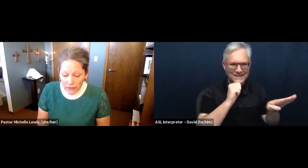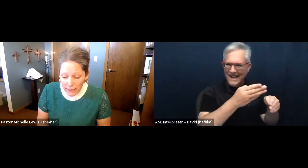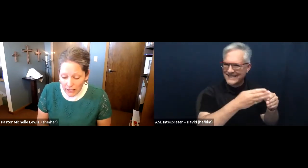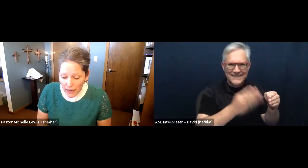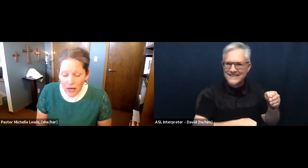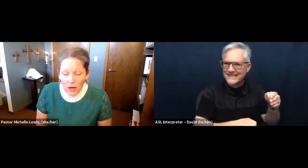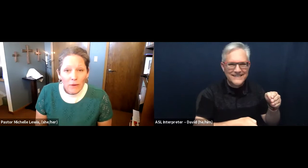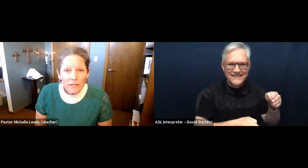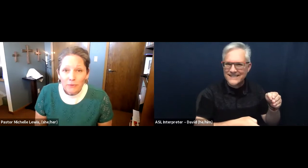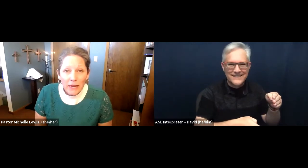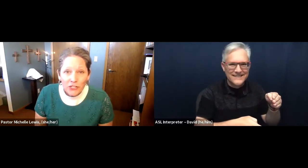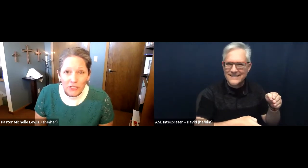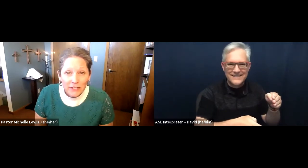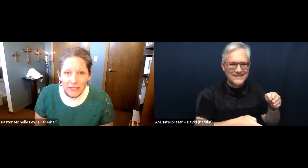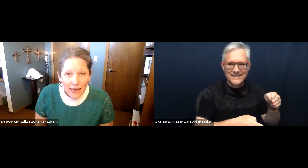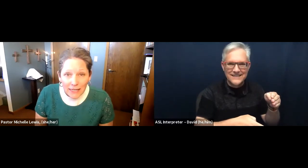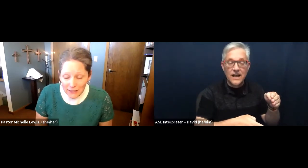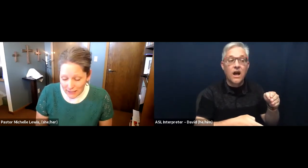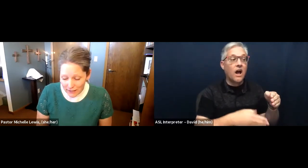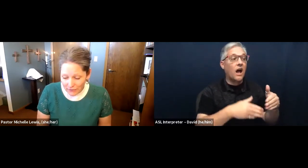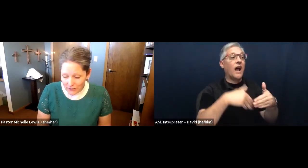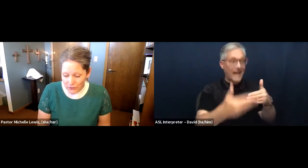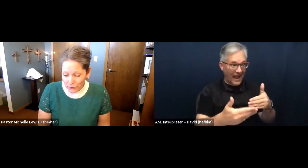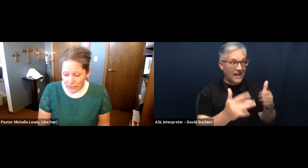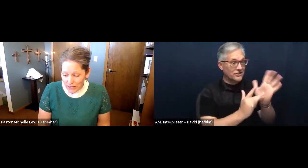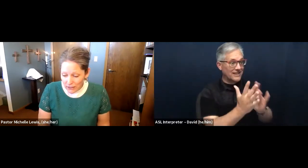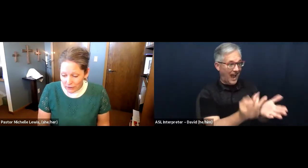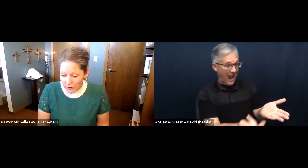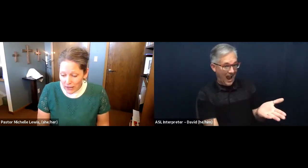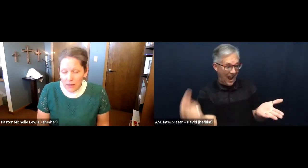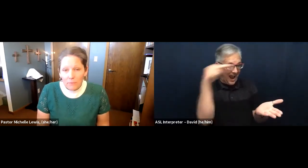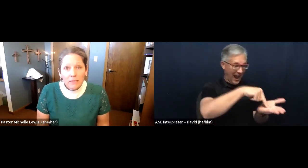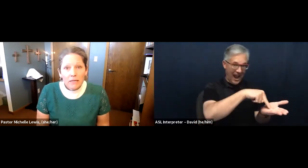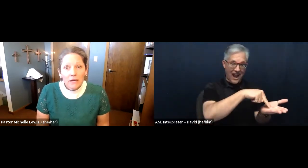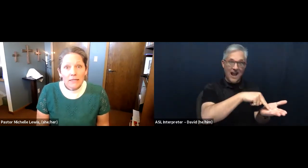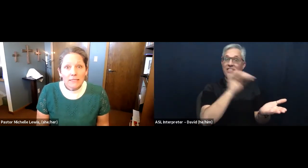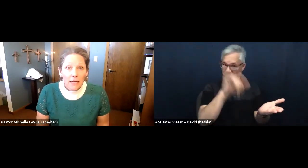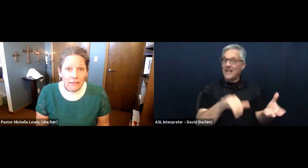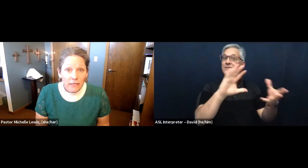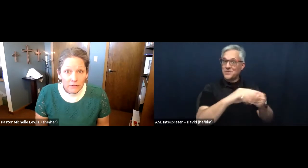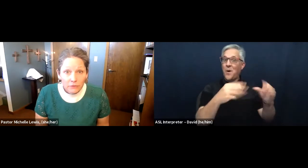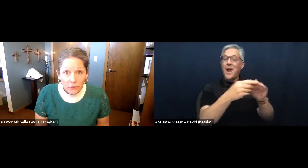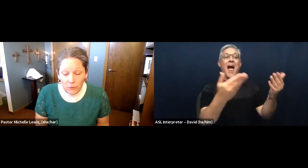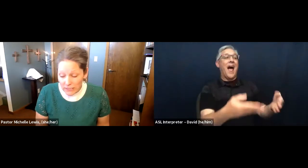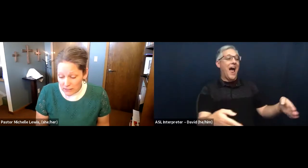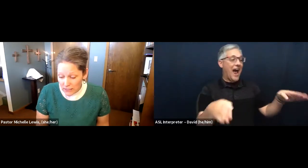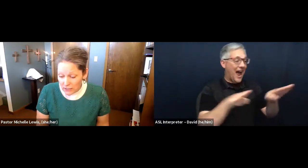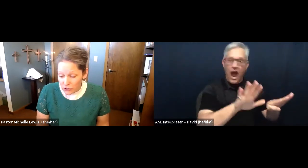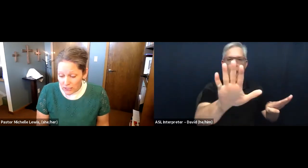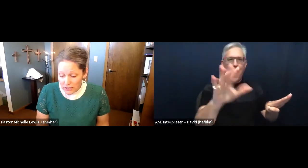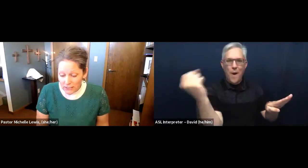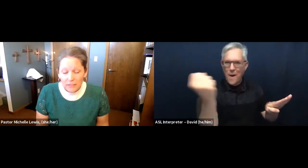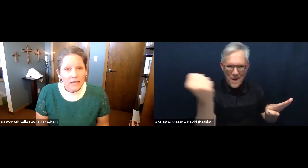And really, resurrection, that's not the end of the story either, because at the end of Luke, we